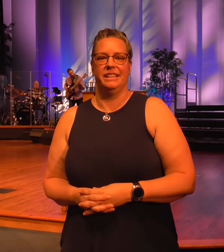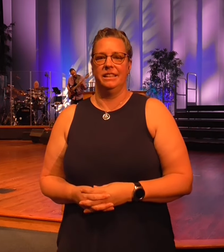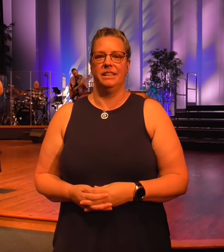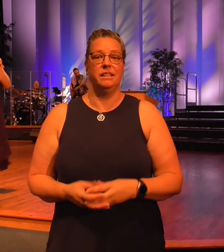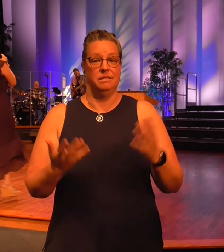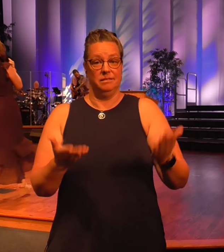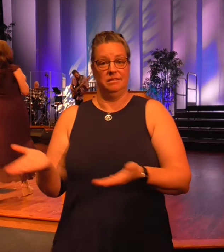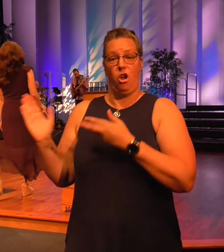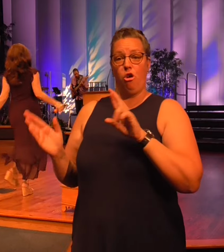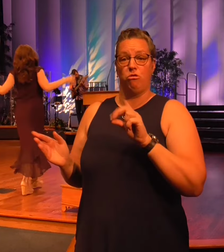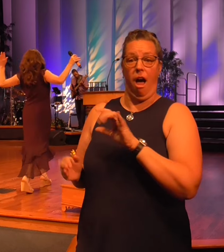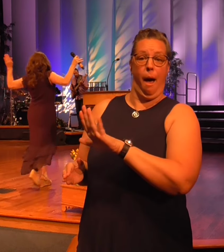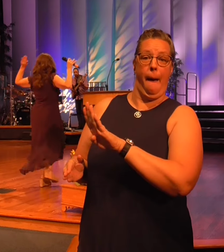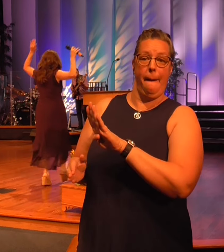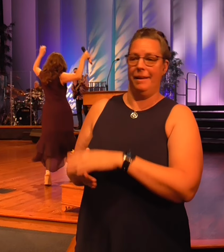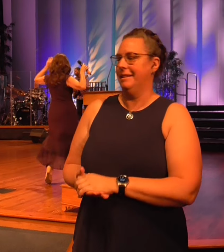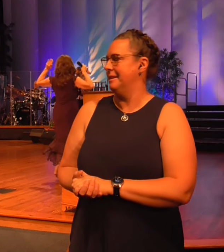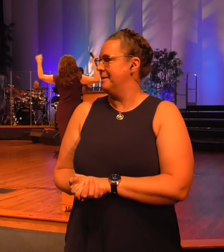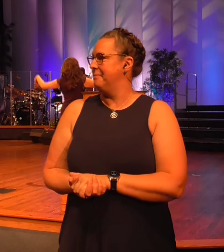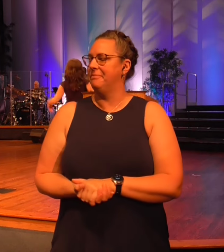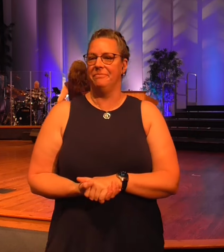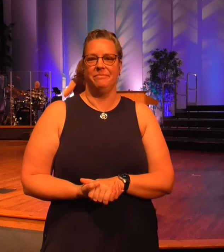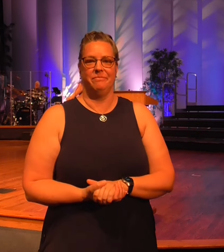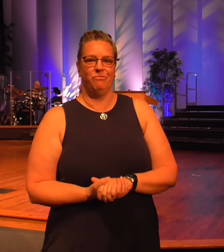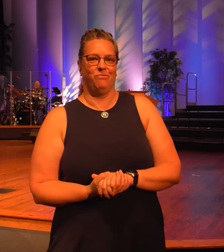Take it away, Rob.